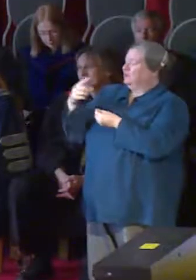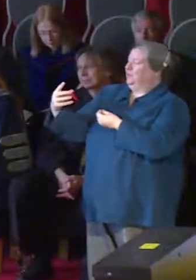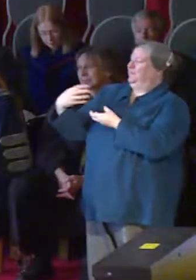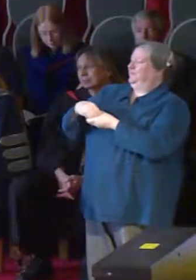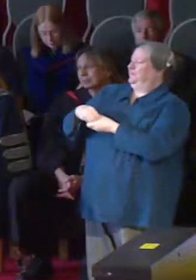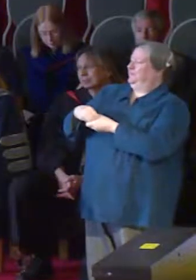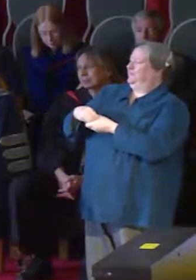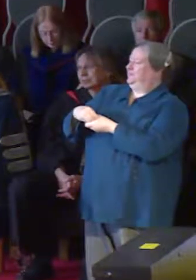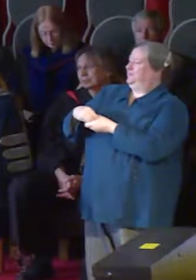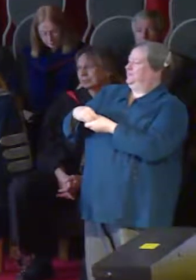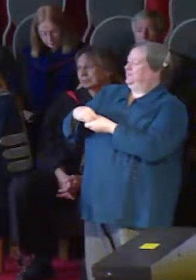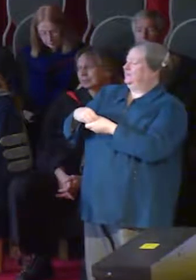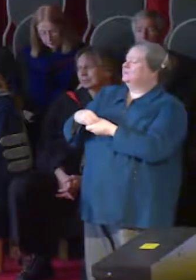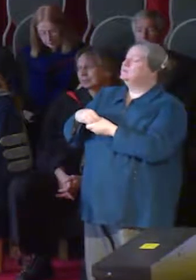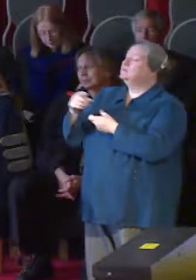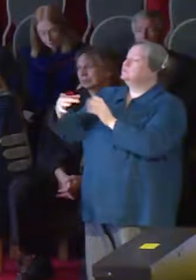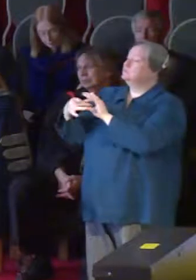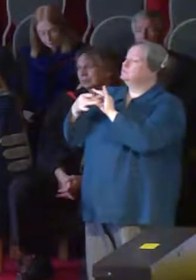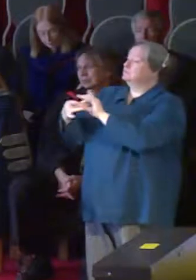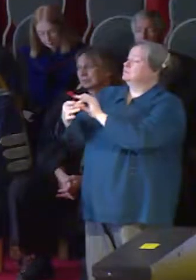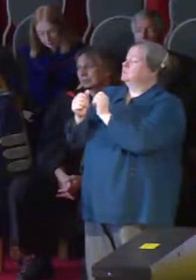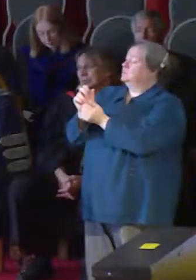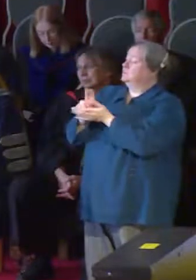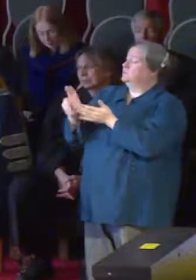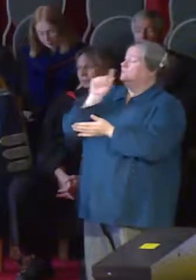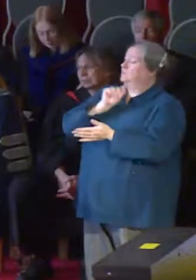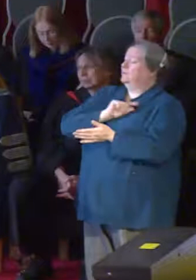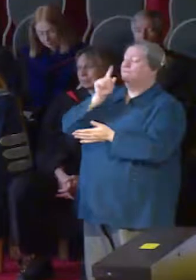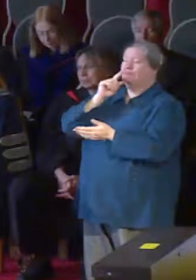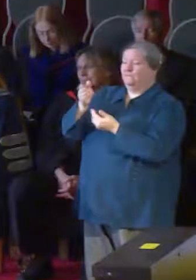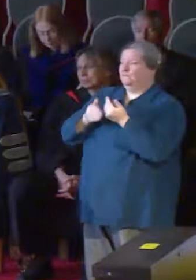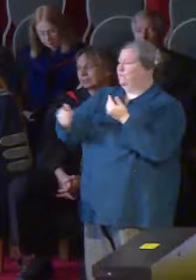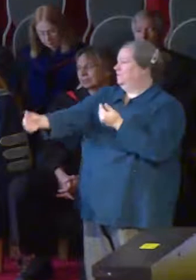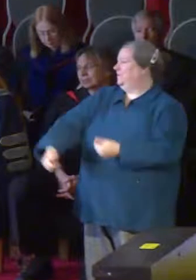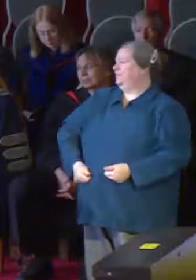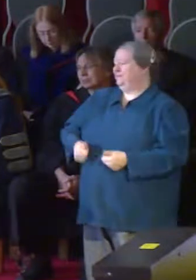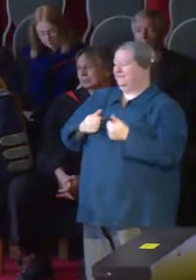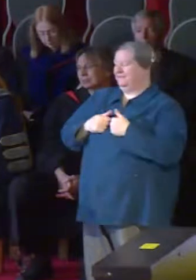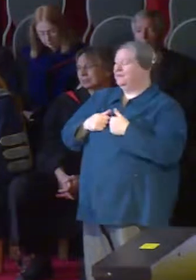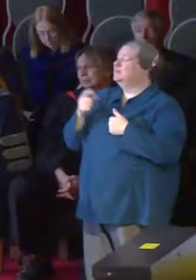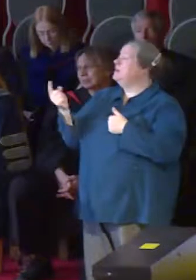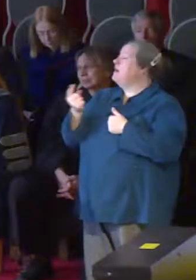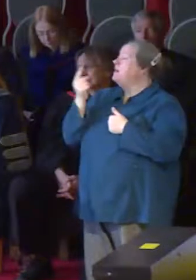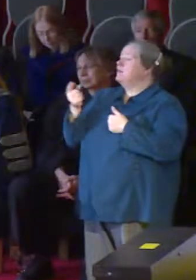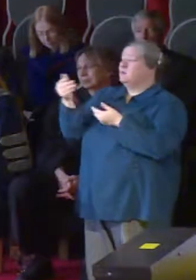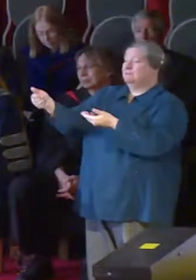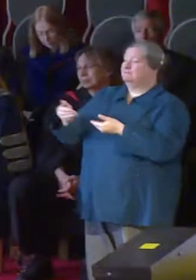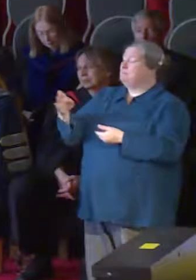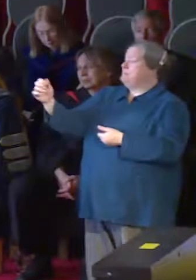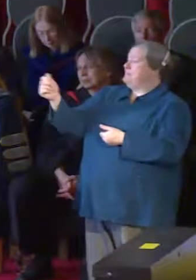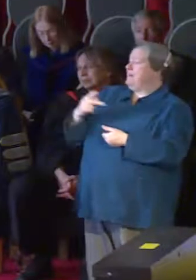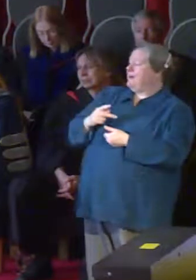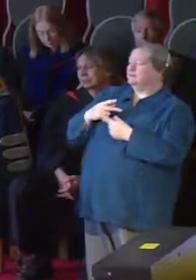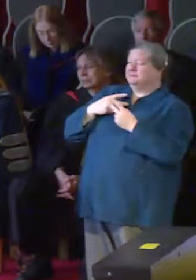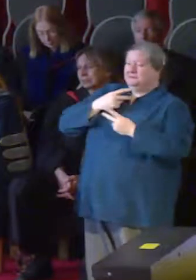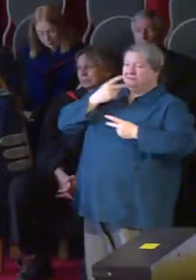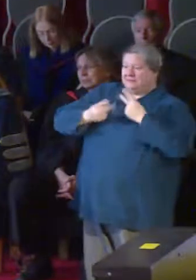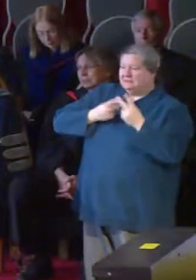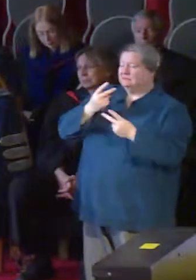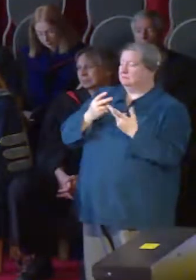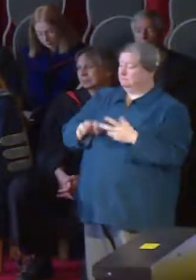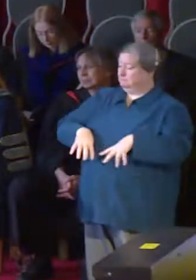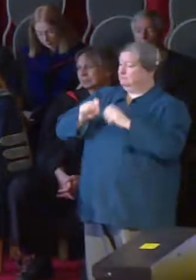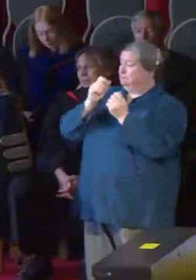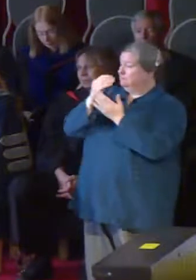with the University of Guelph is lifelong, and know that you are always welcome to return, to visit us, to learn